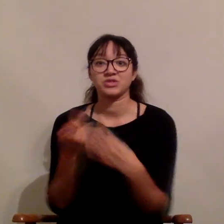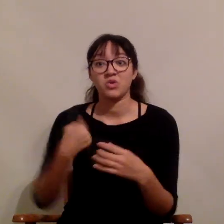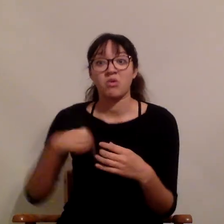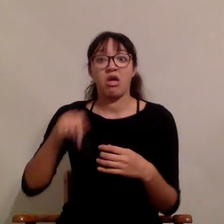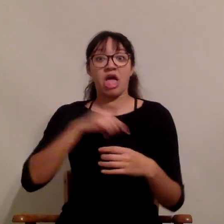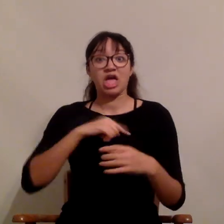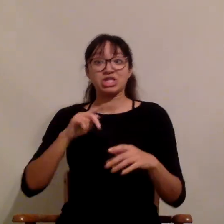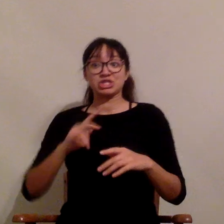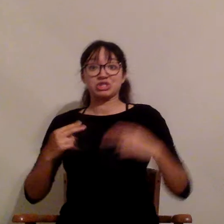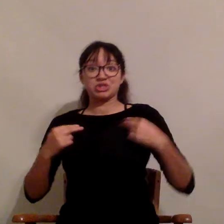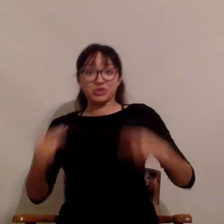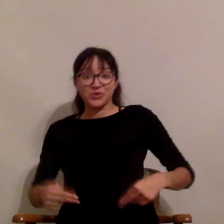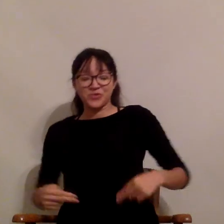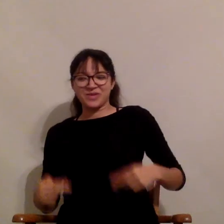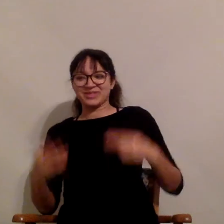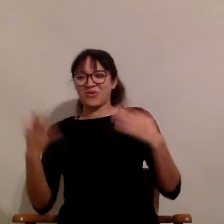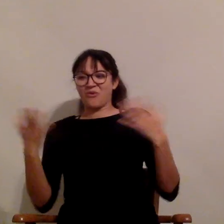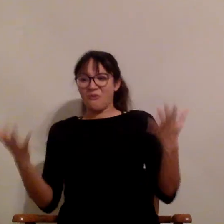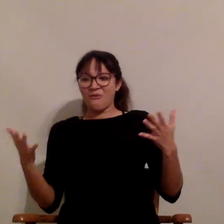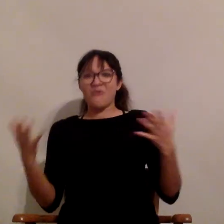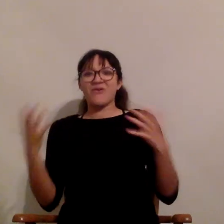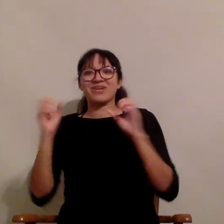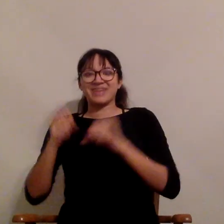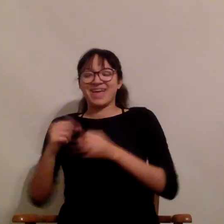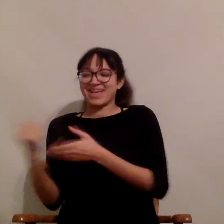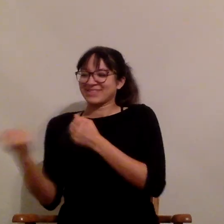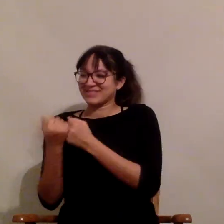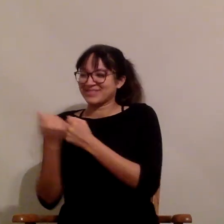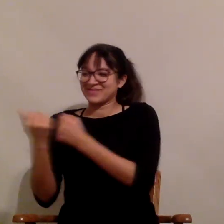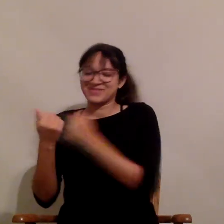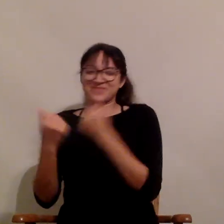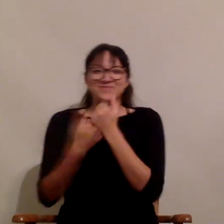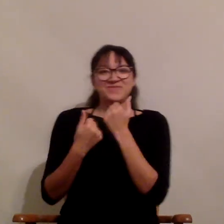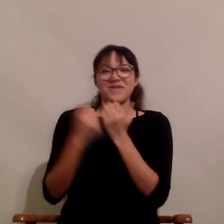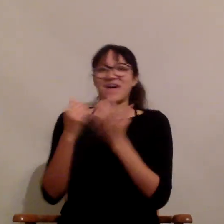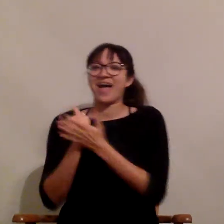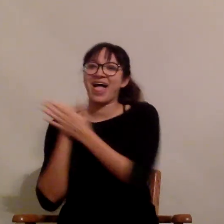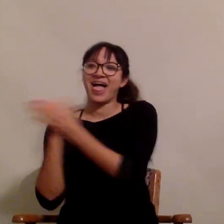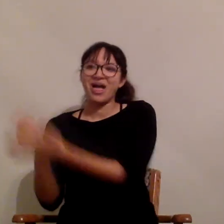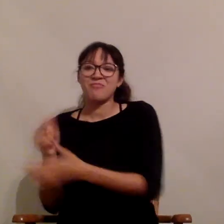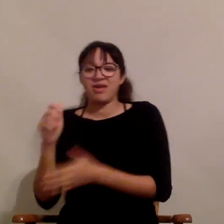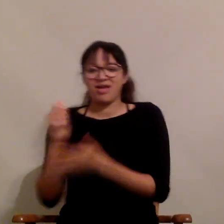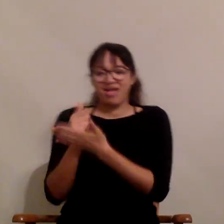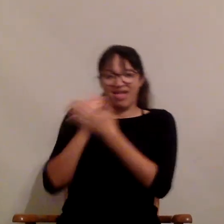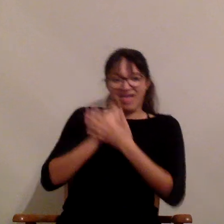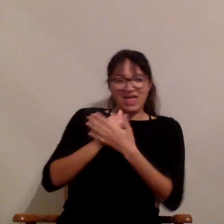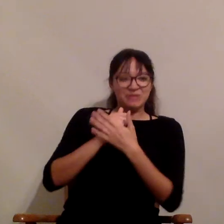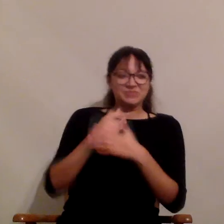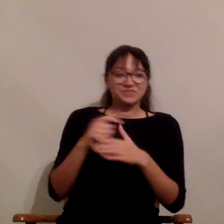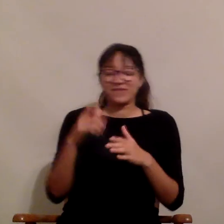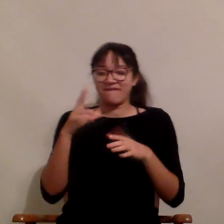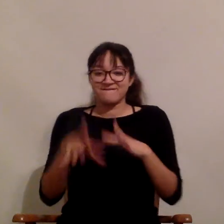produced incredible discoveries in the medical and scientific field. And it is a superpower that we can all